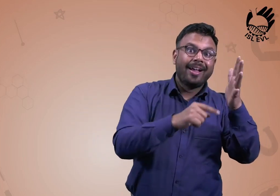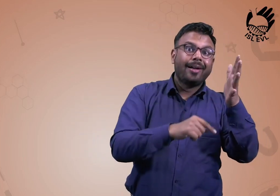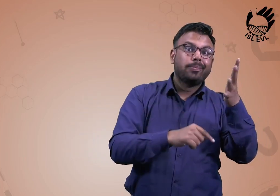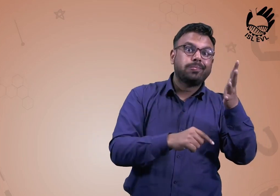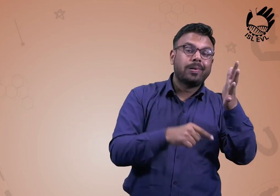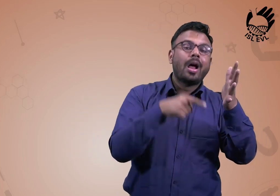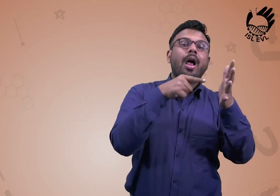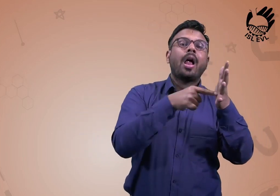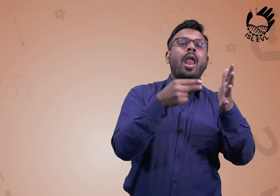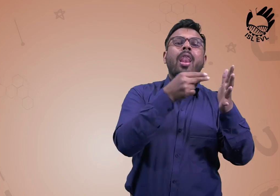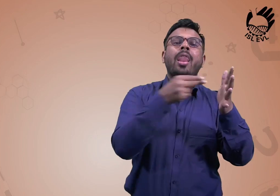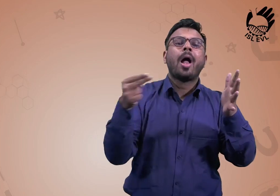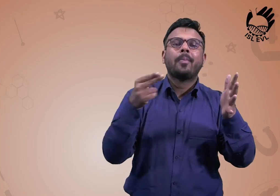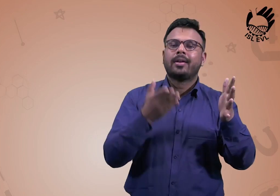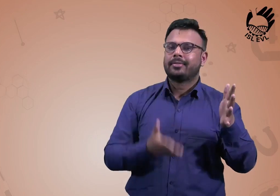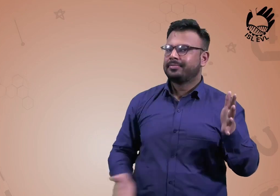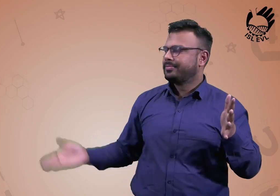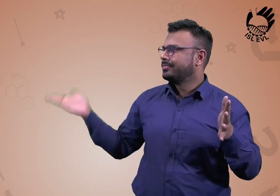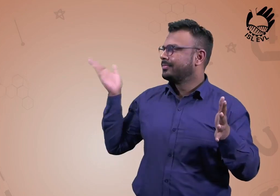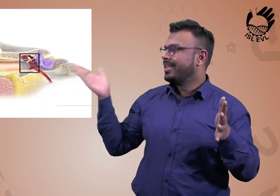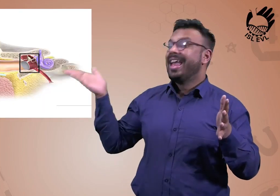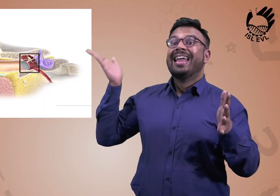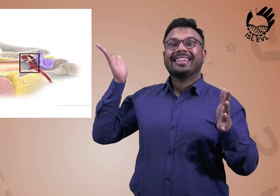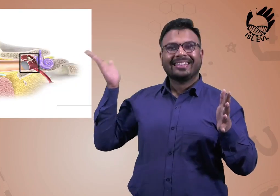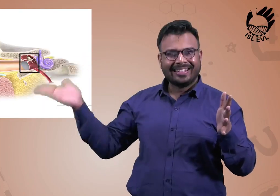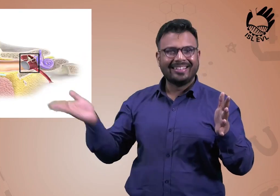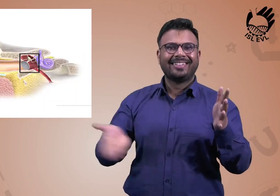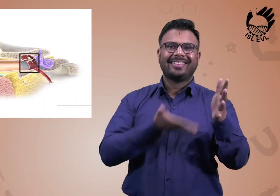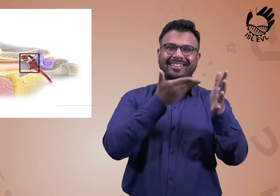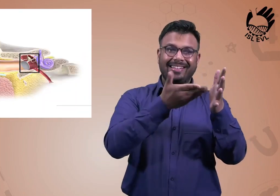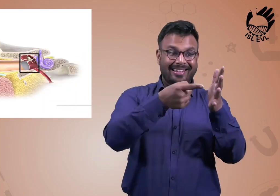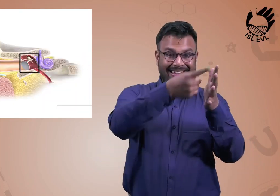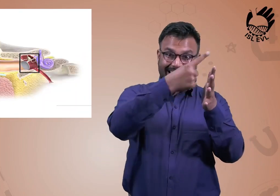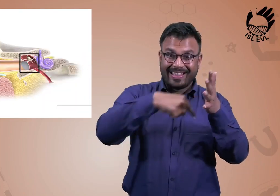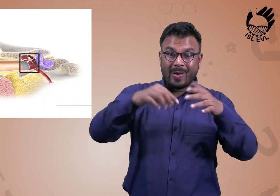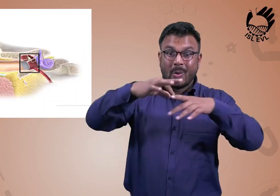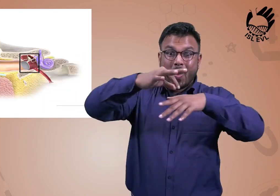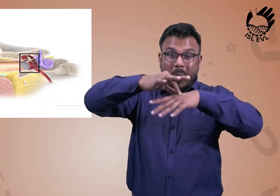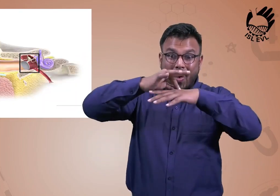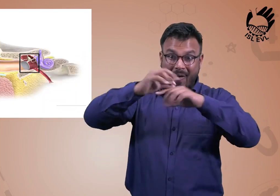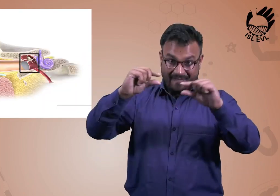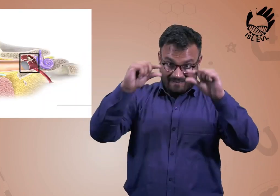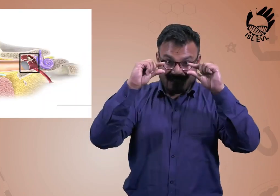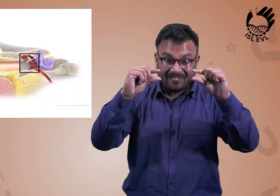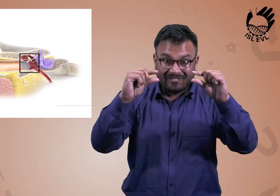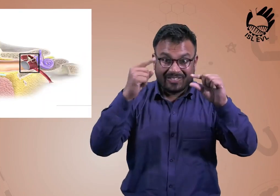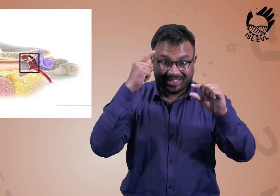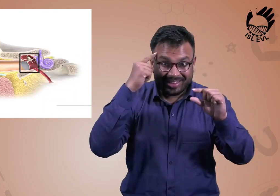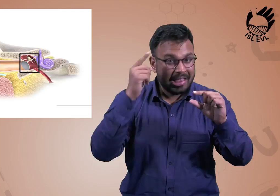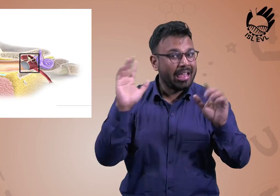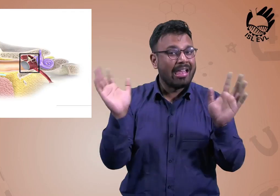Next, after learning about the outer ear, we will look into the middle ear.